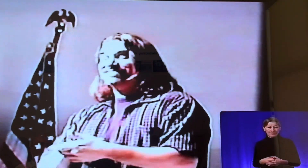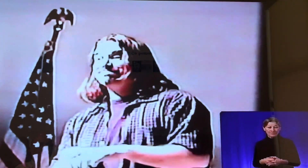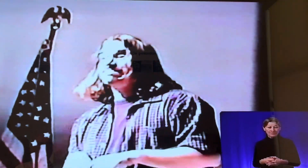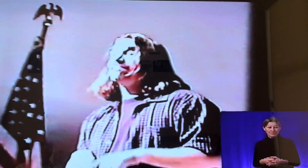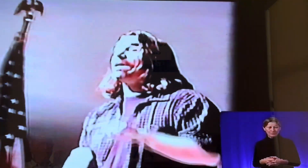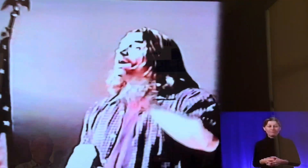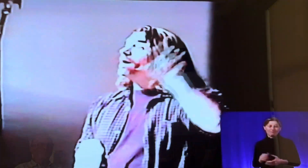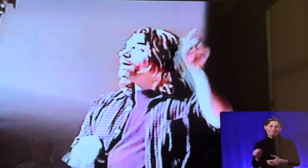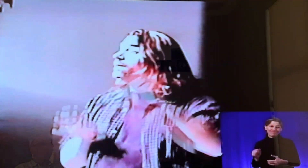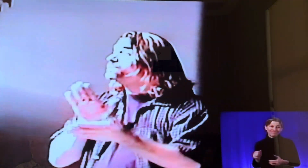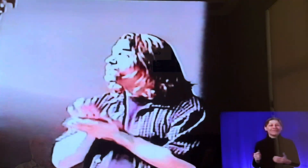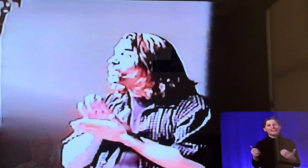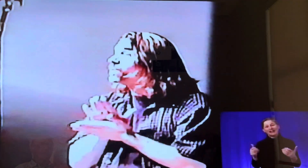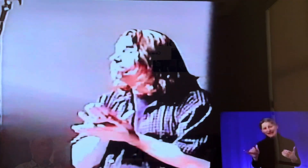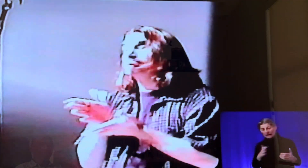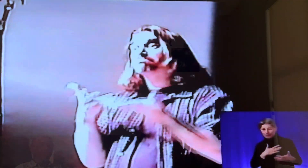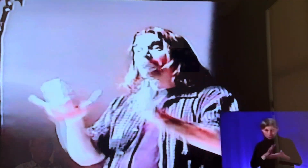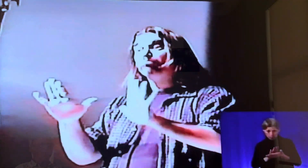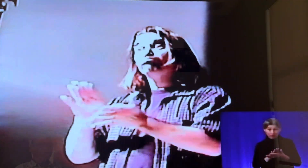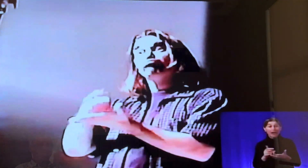So that was my school. Now he goes back into the story.